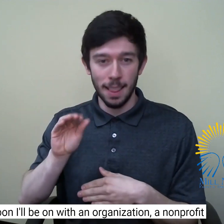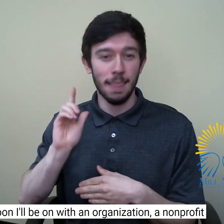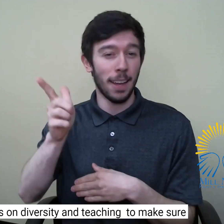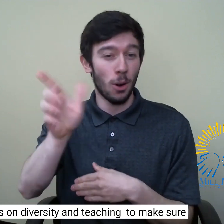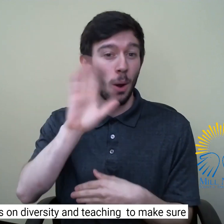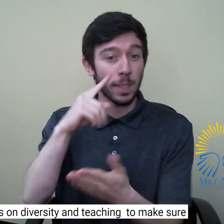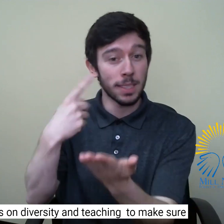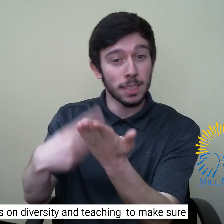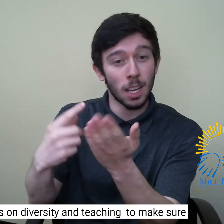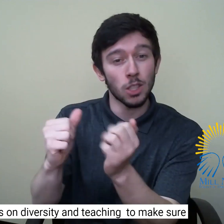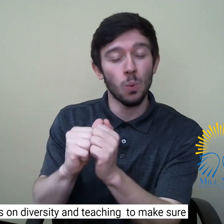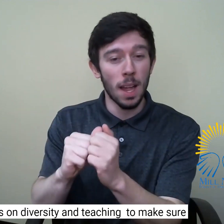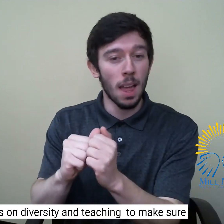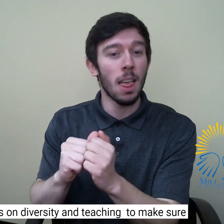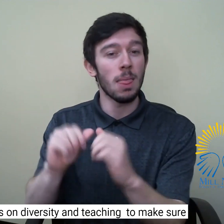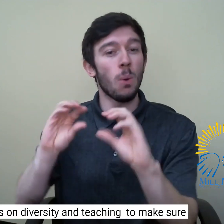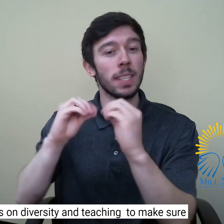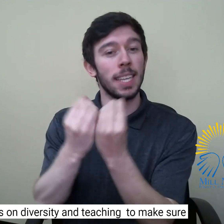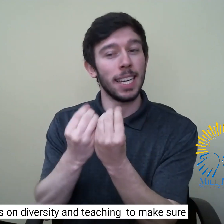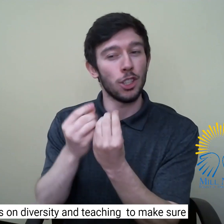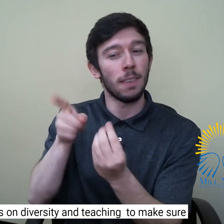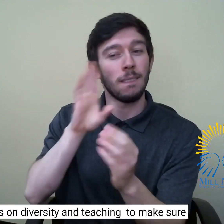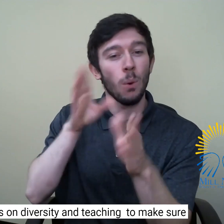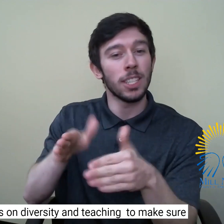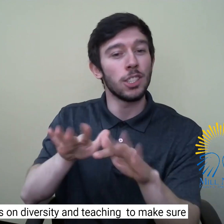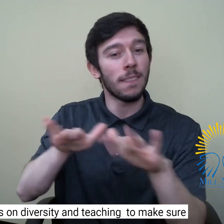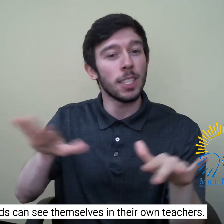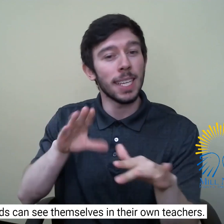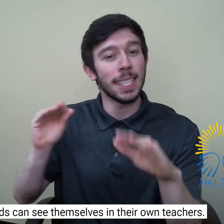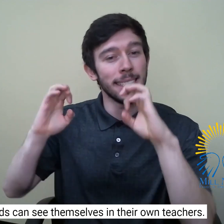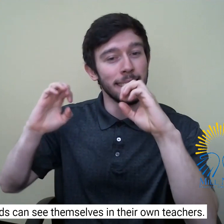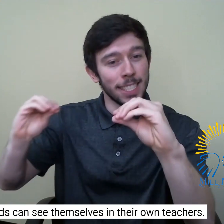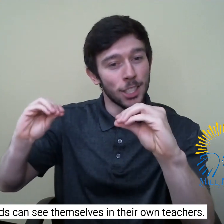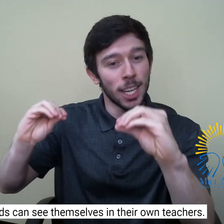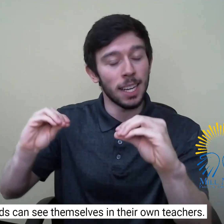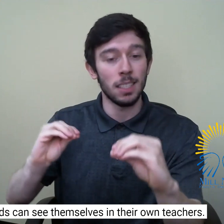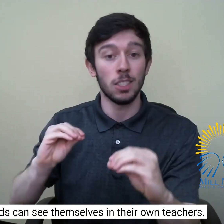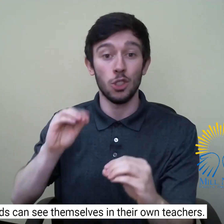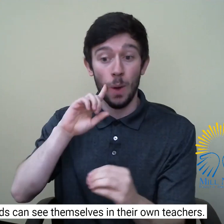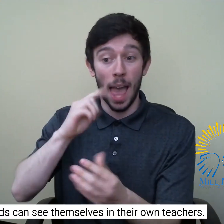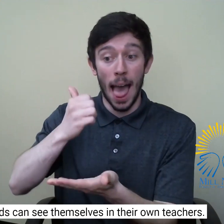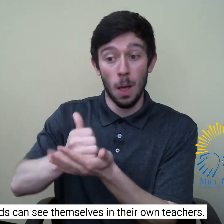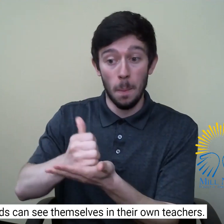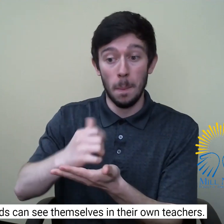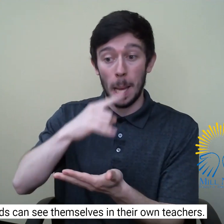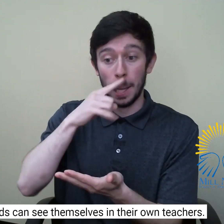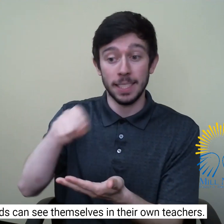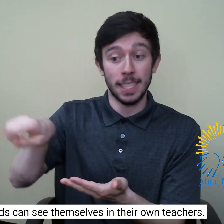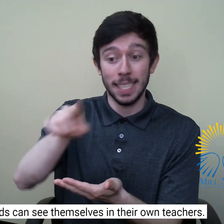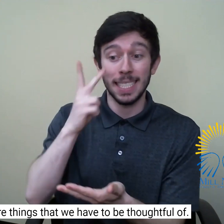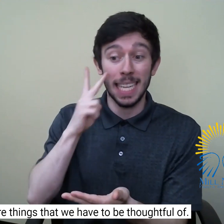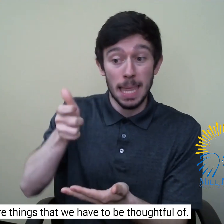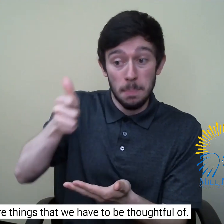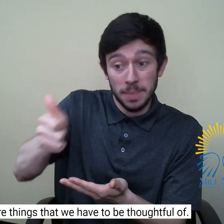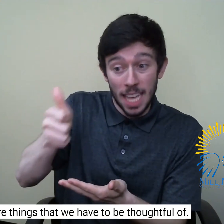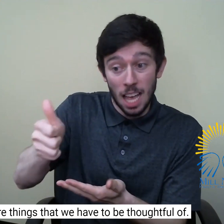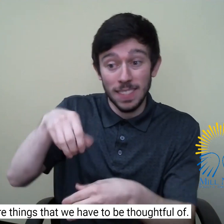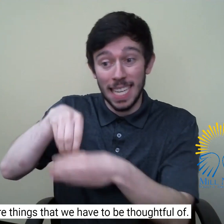that focuses on diversity in teaching to make sure basically that kids can see themselves in their own teachers. And these are things